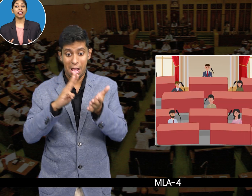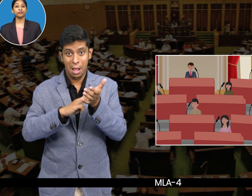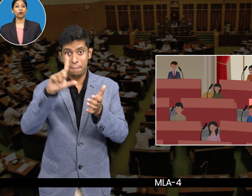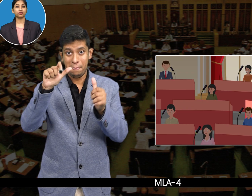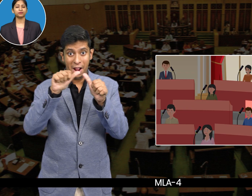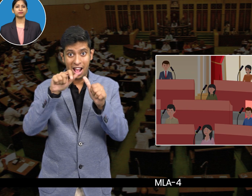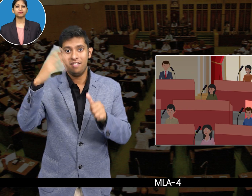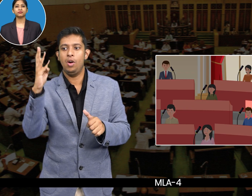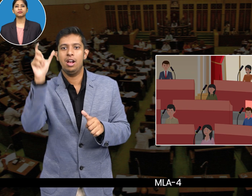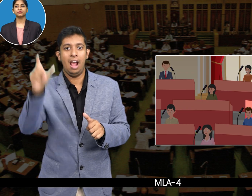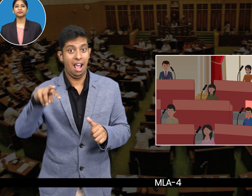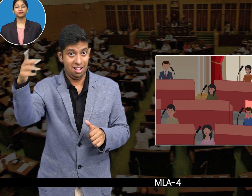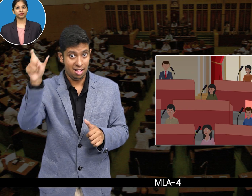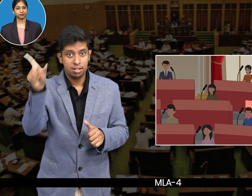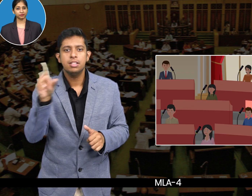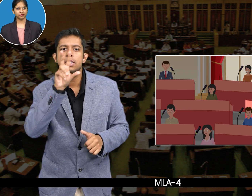MLA 4.